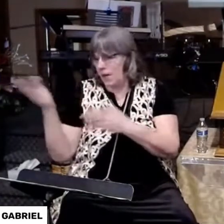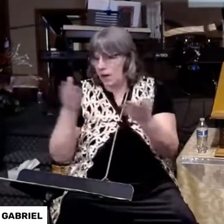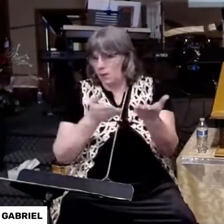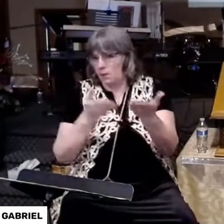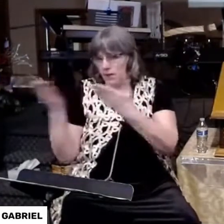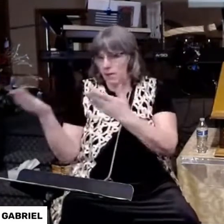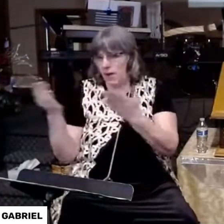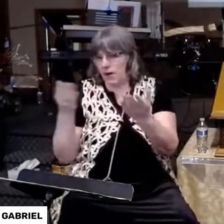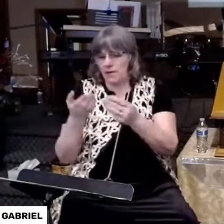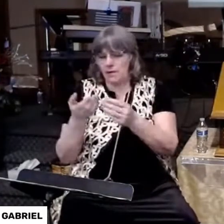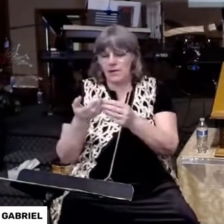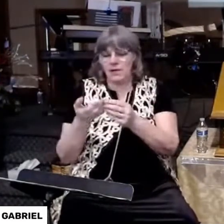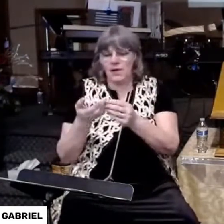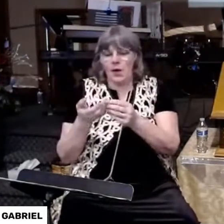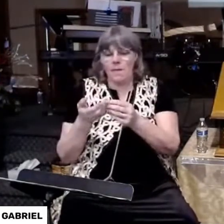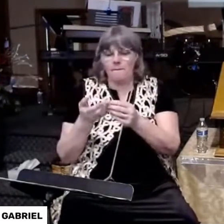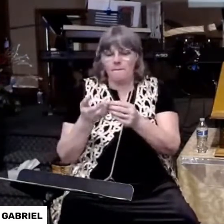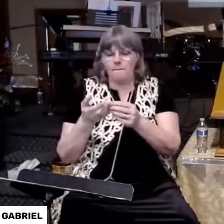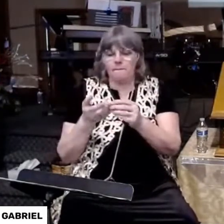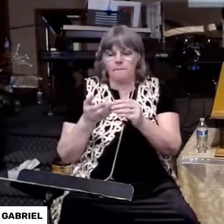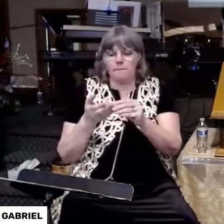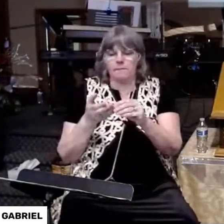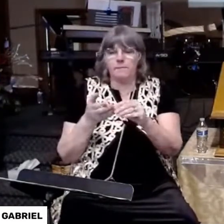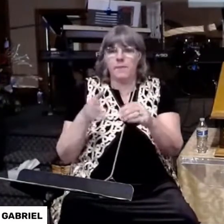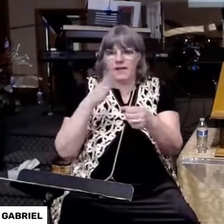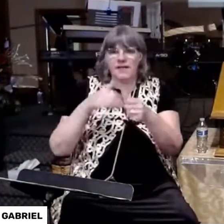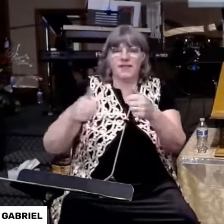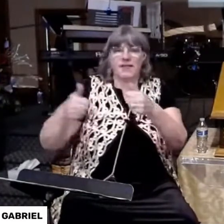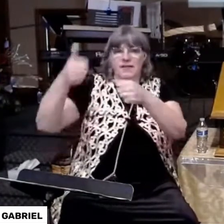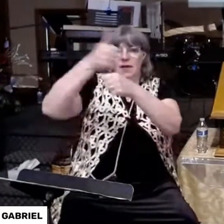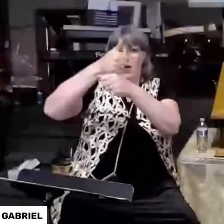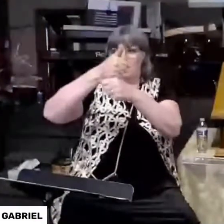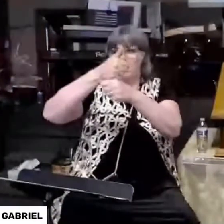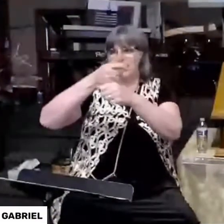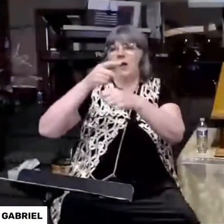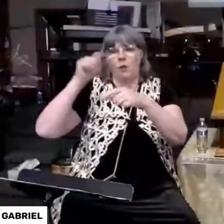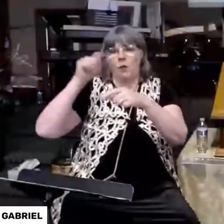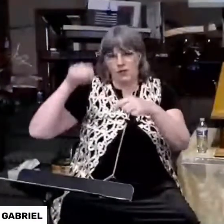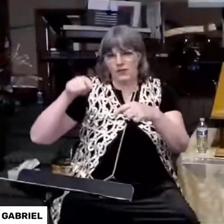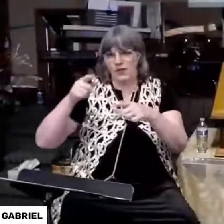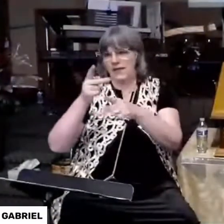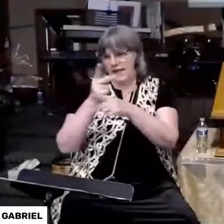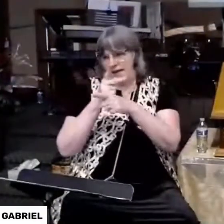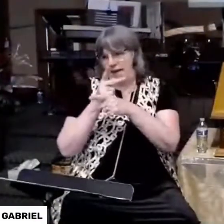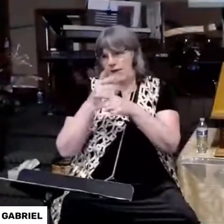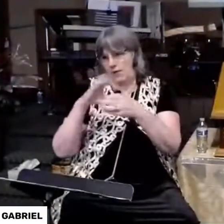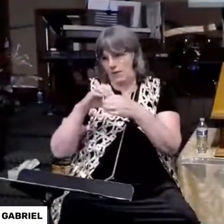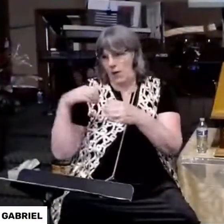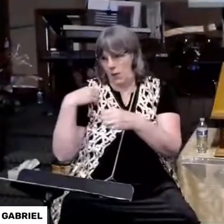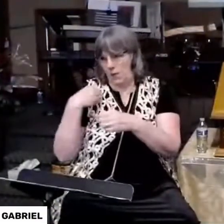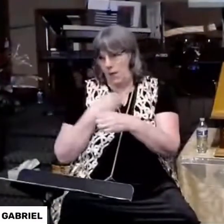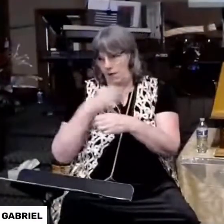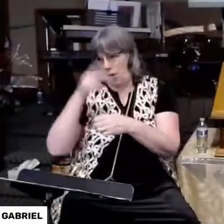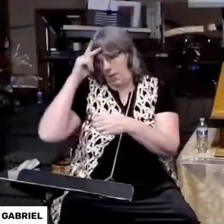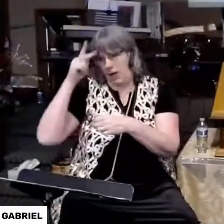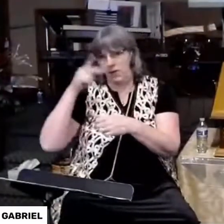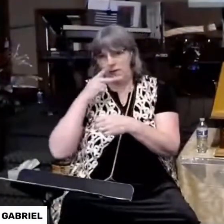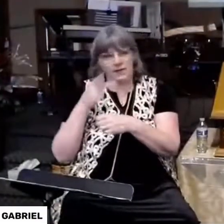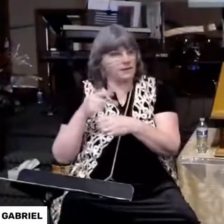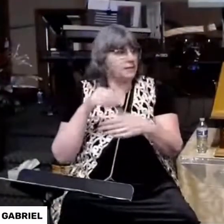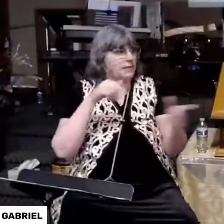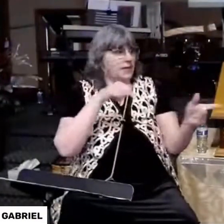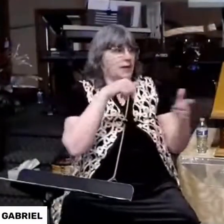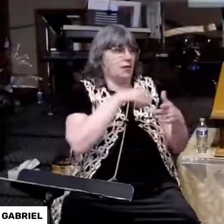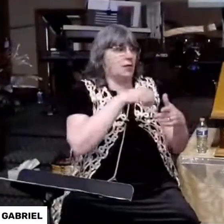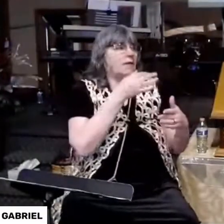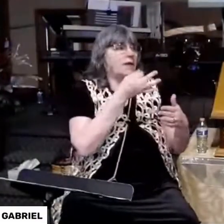take care of them. But really, the top of the line is we take care of our parents. You know, it was like that in my